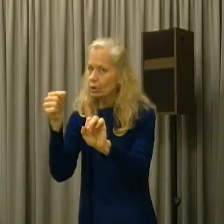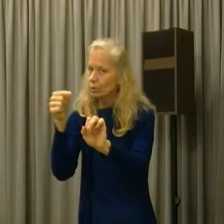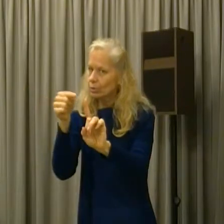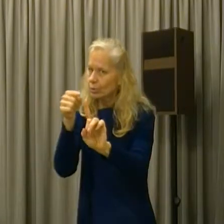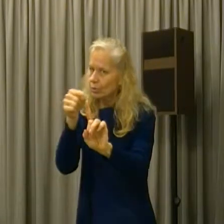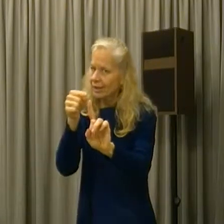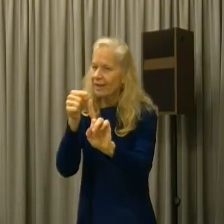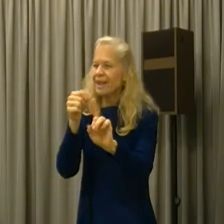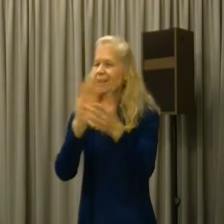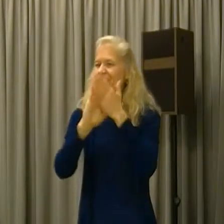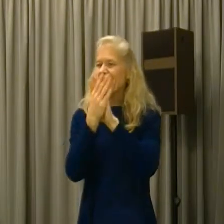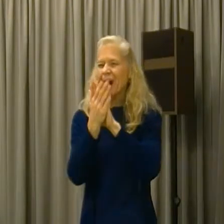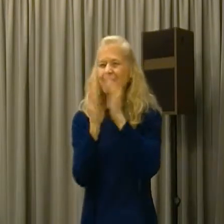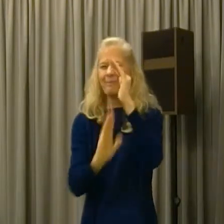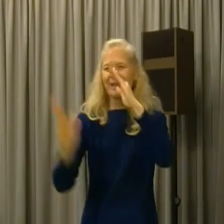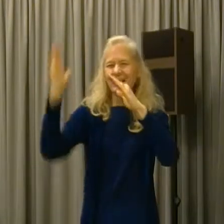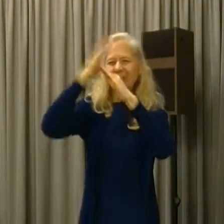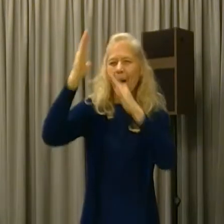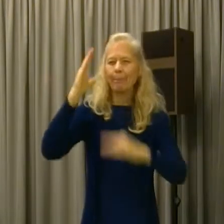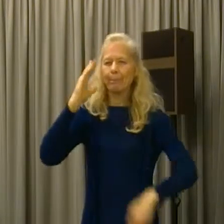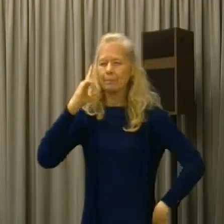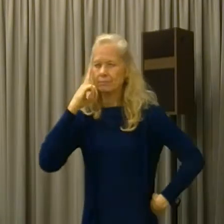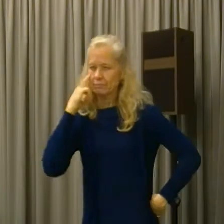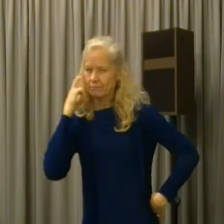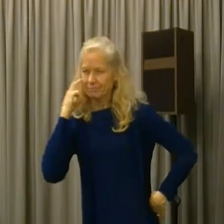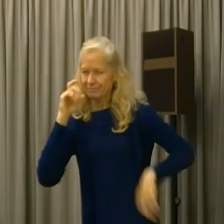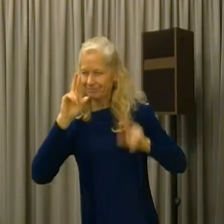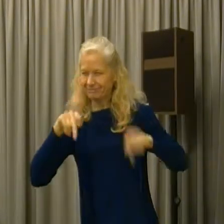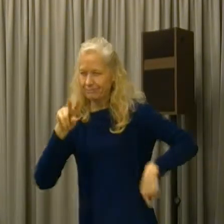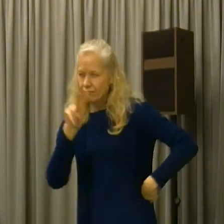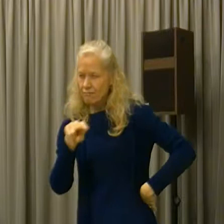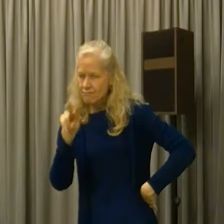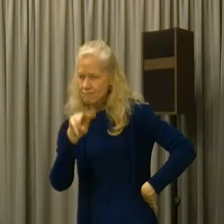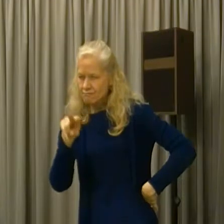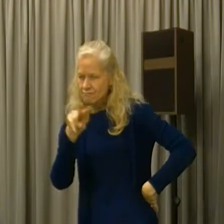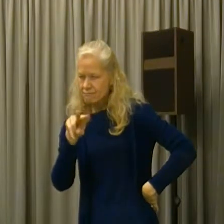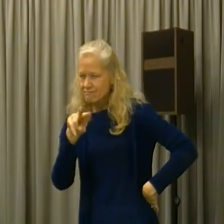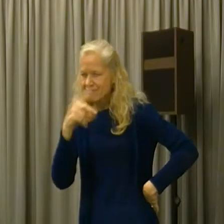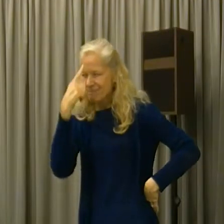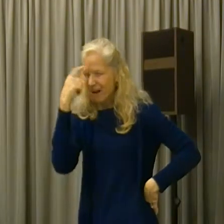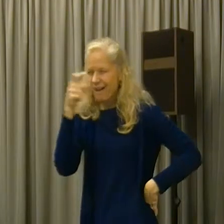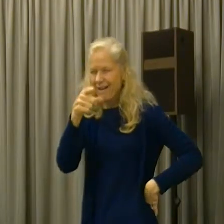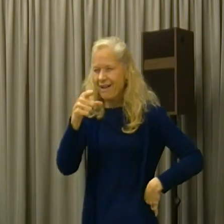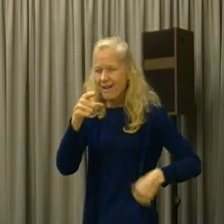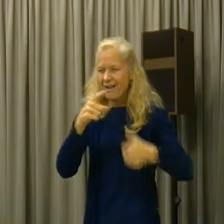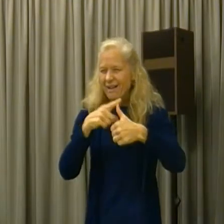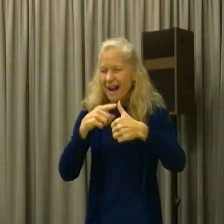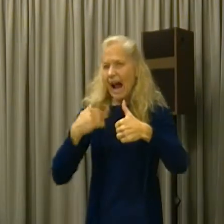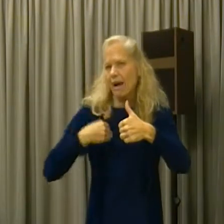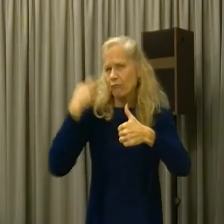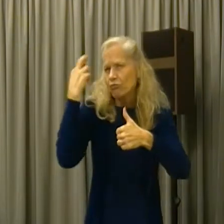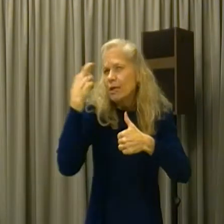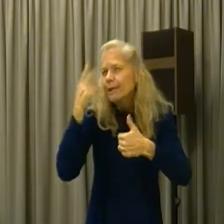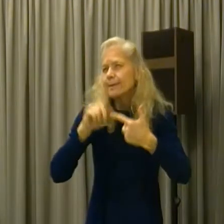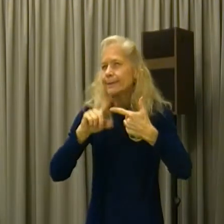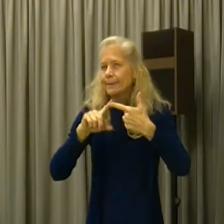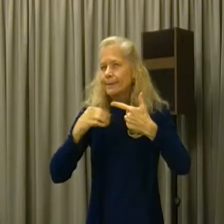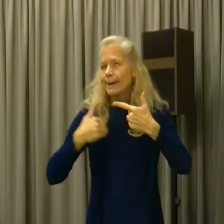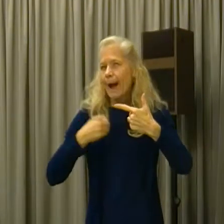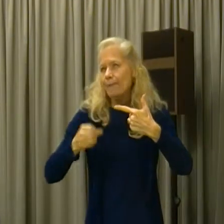If we're straying out of the will of God, it's because our thinking is wrong somewhere. And we need to check that out.